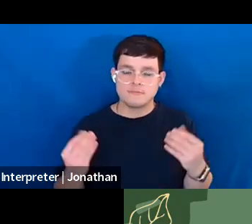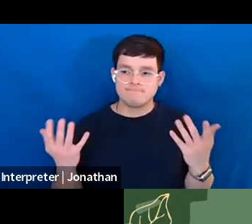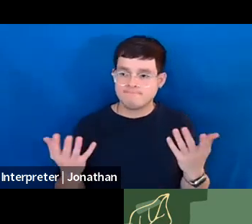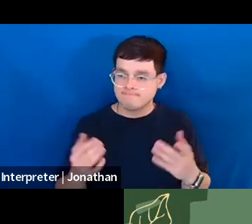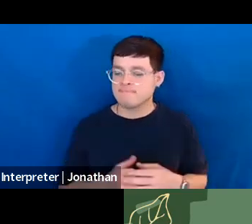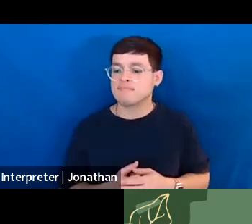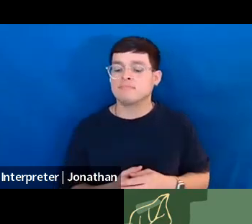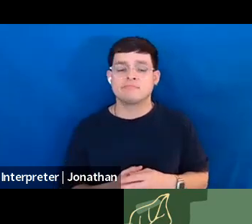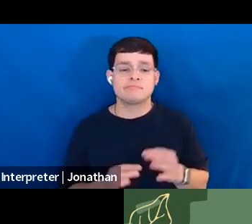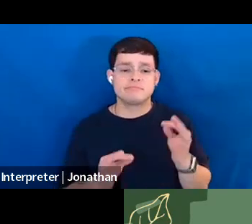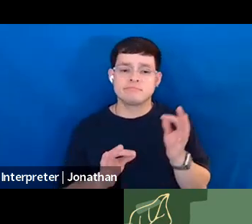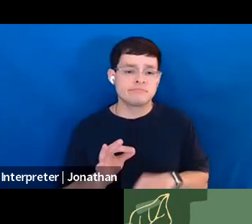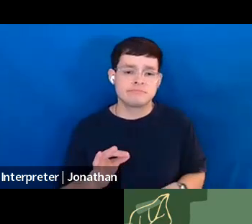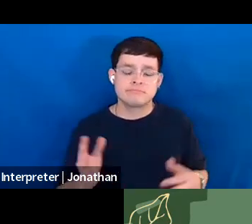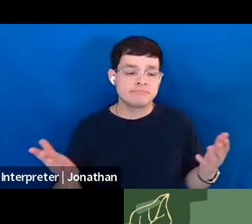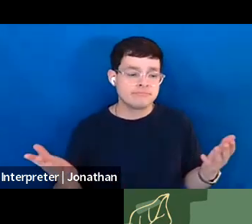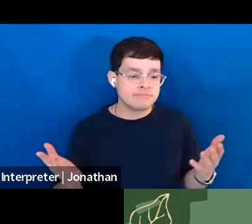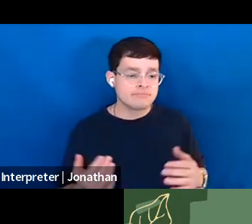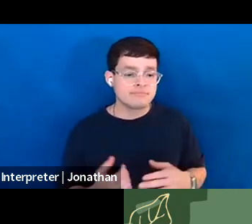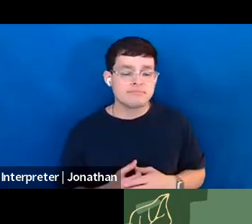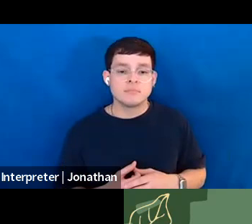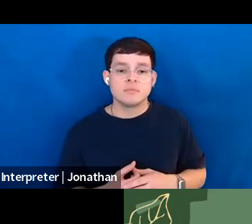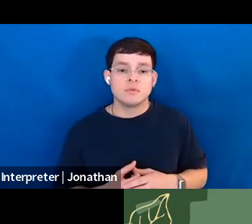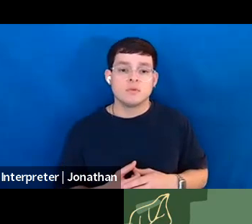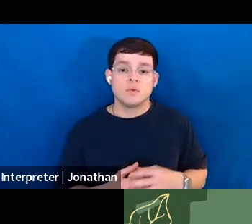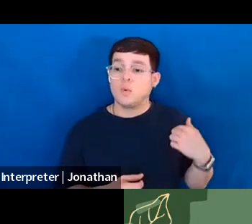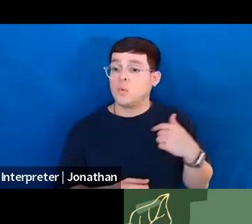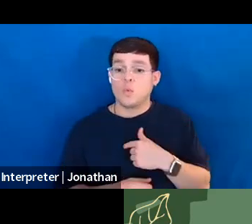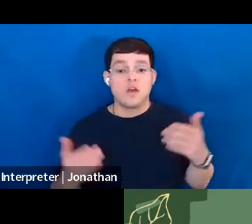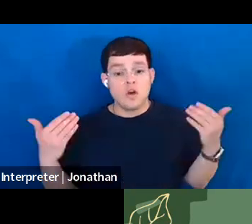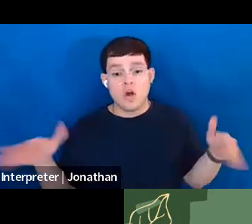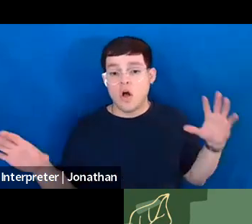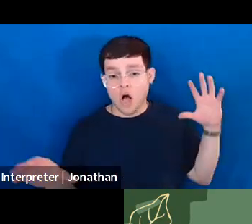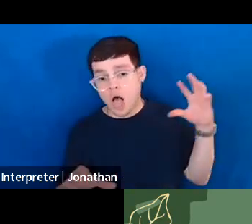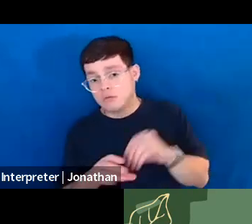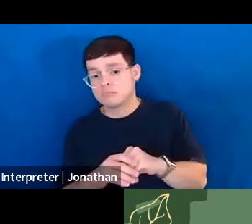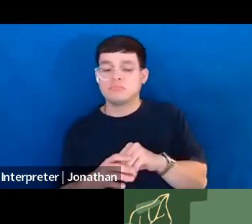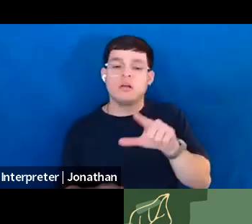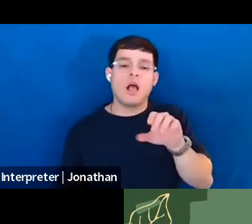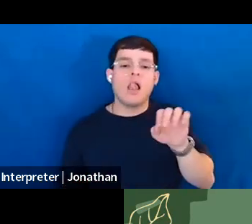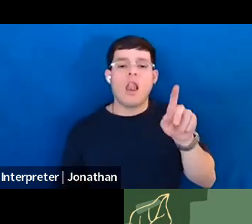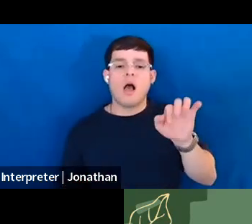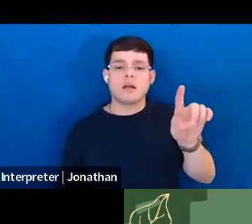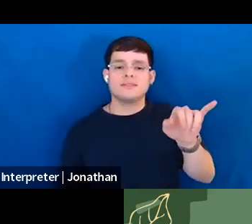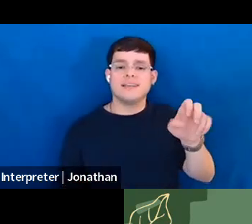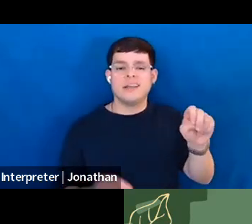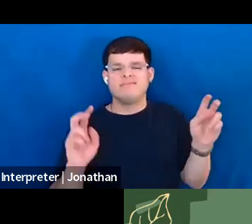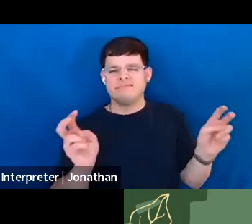simply that we're all locked in when it comes to this work.